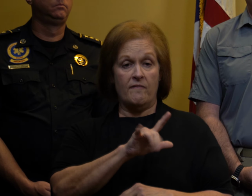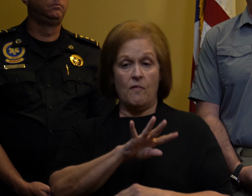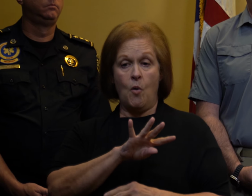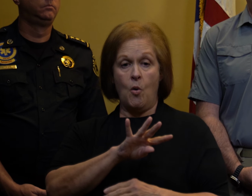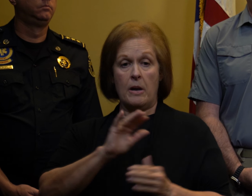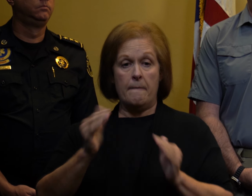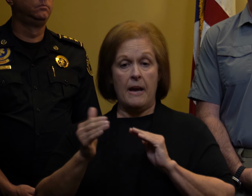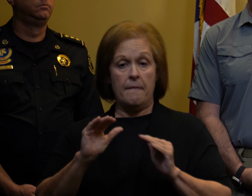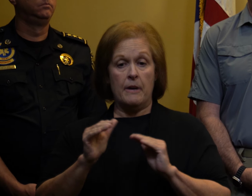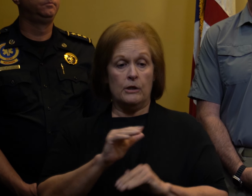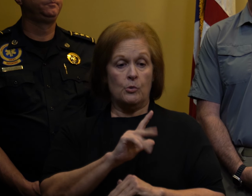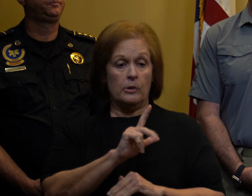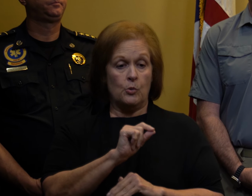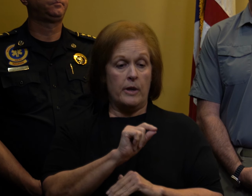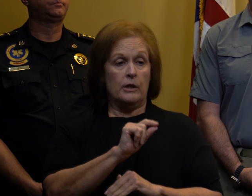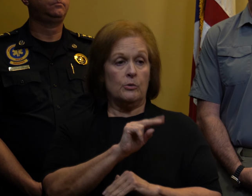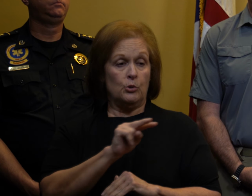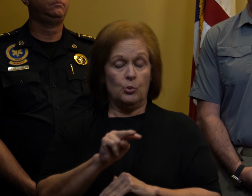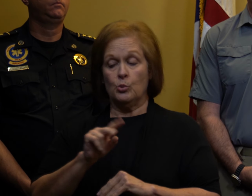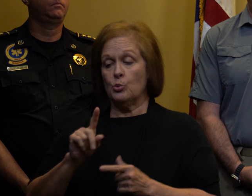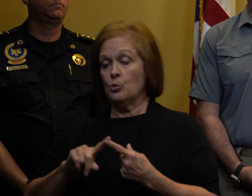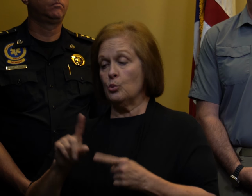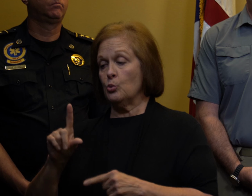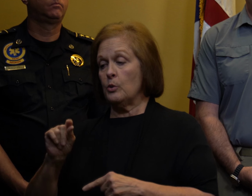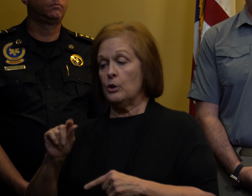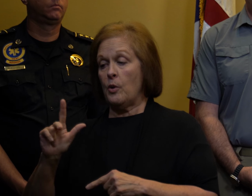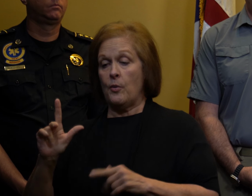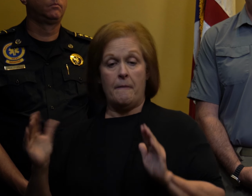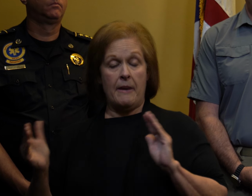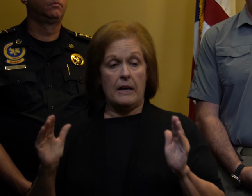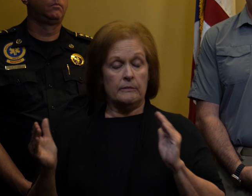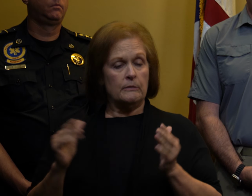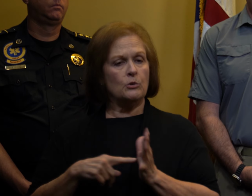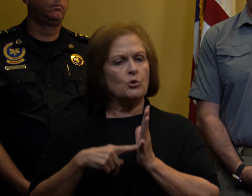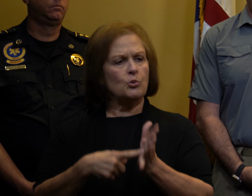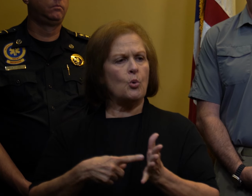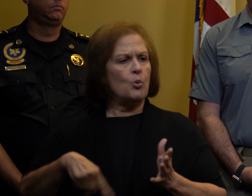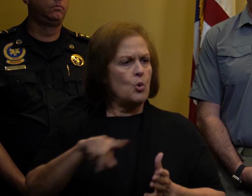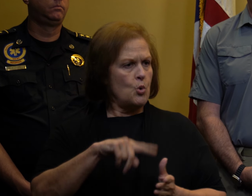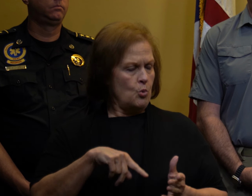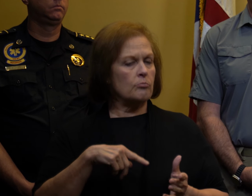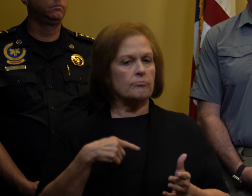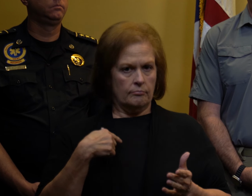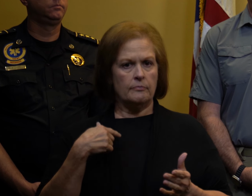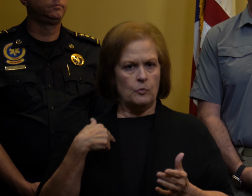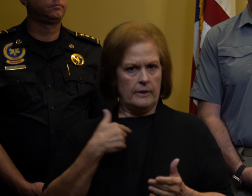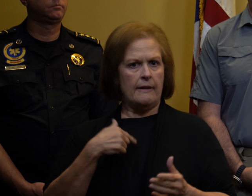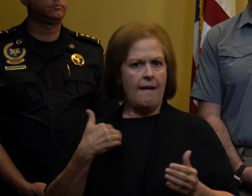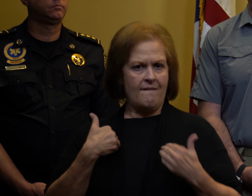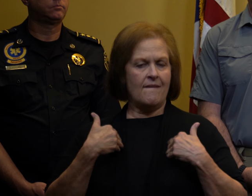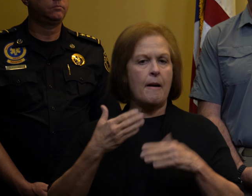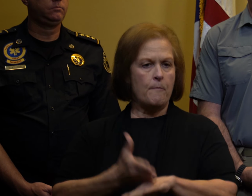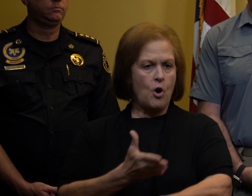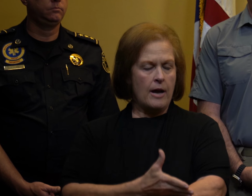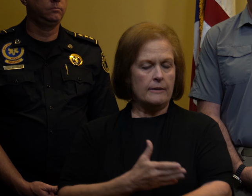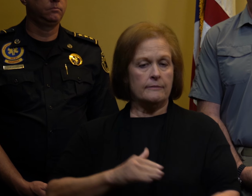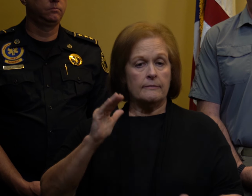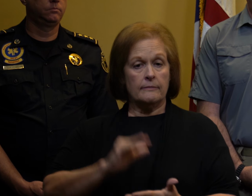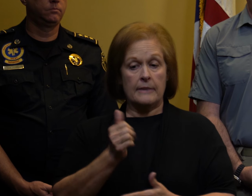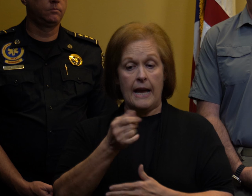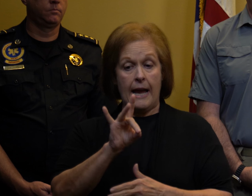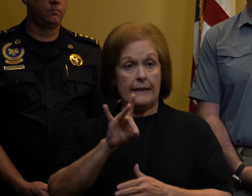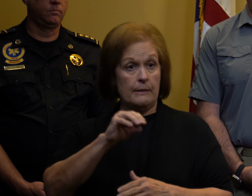comparing 2023 to 2022, continue again to show progress. Murders down